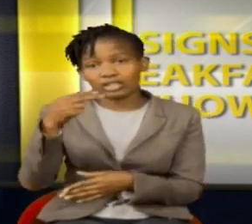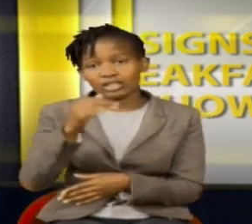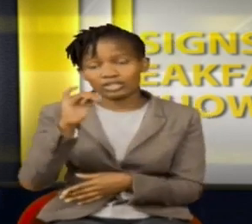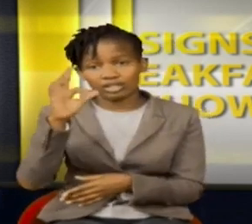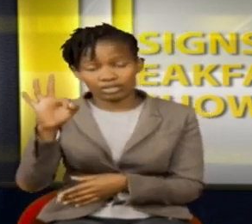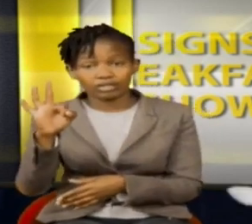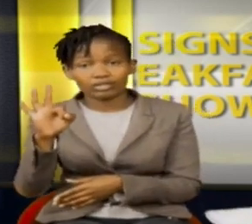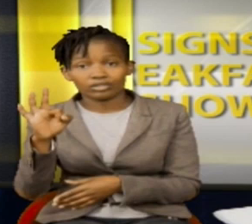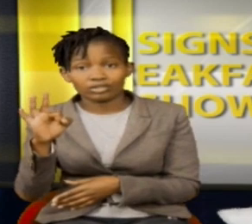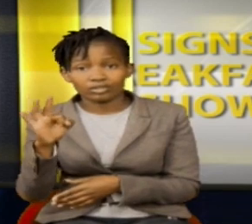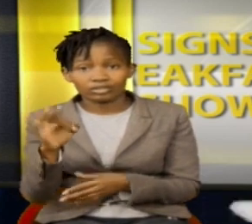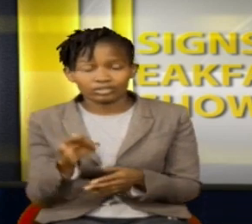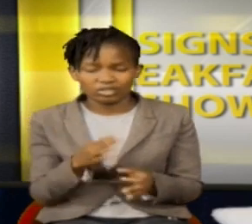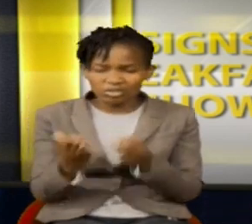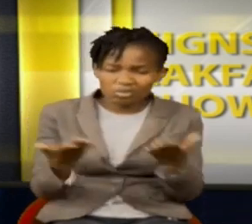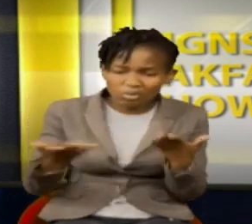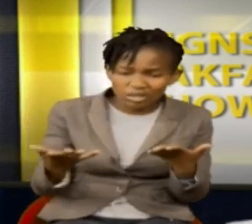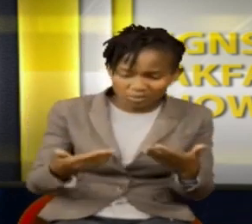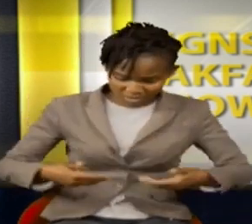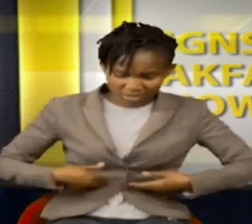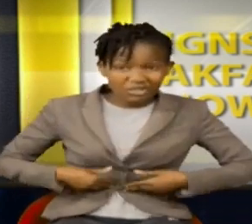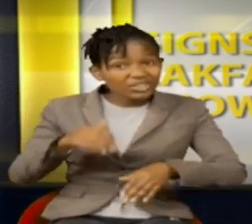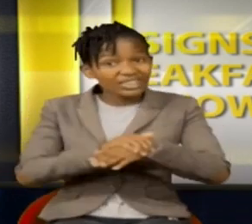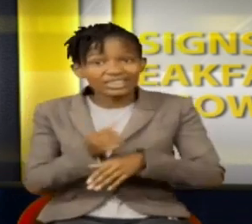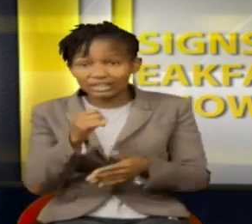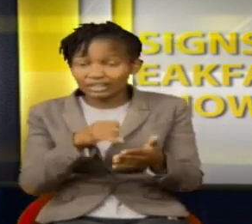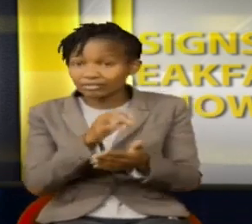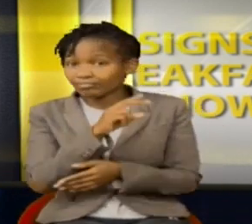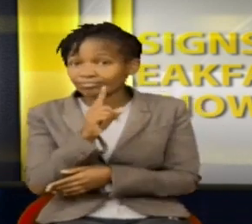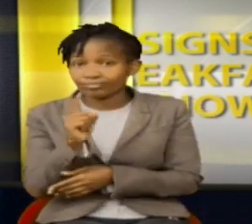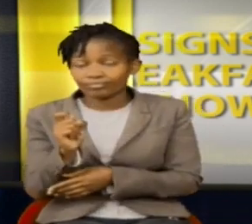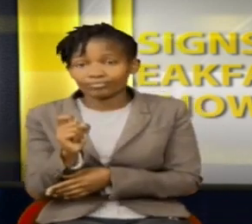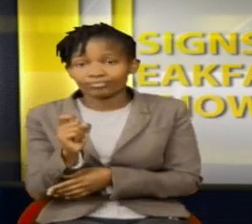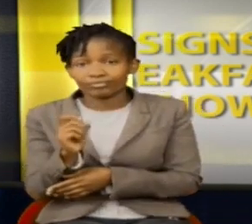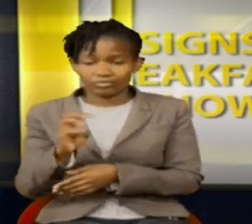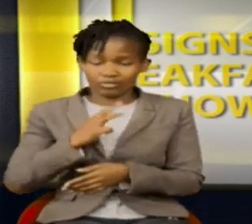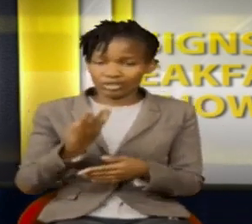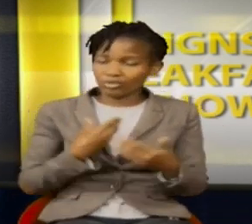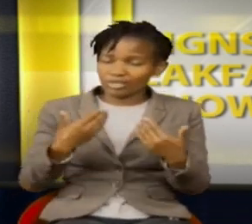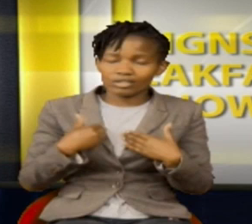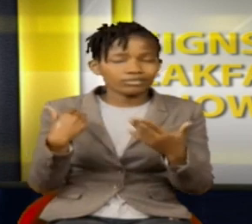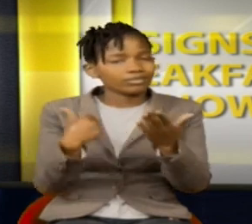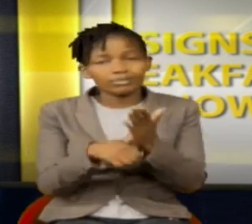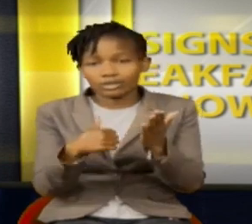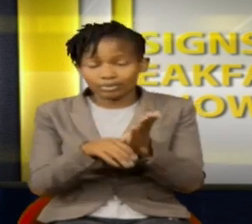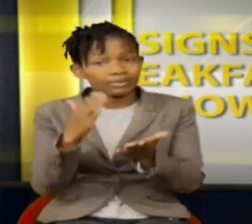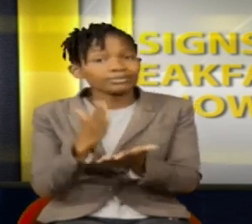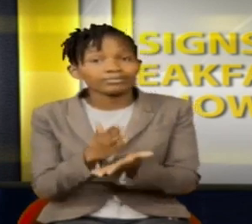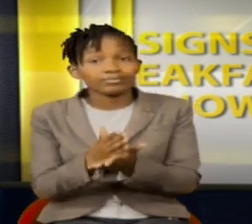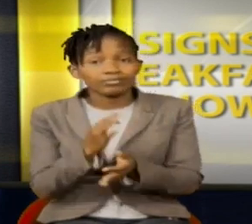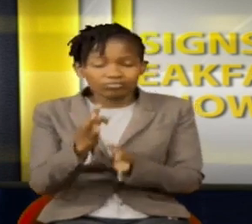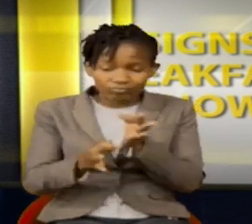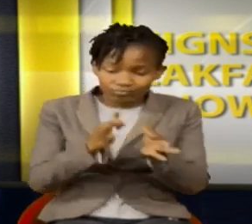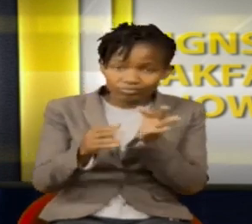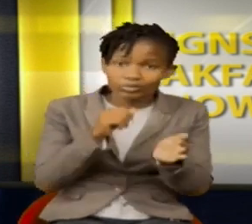and stuff. Yeah. Where will young people get an HIV? The colors and stuff. They're not working. It's not working. Yes. So we have a real problem. Okay. So if you do